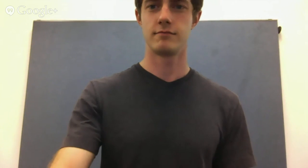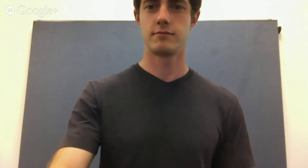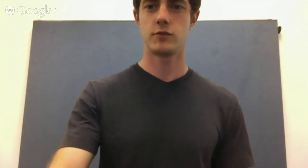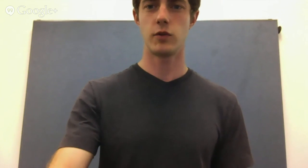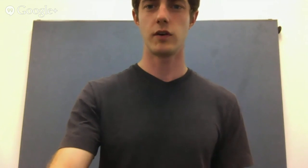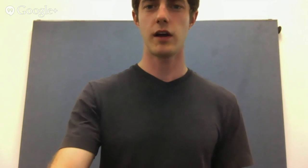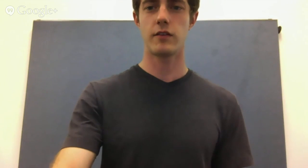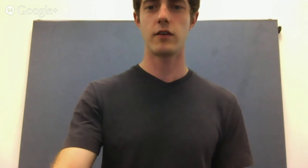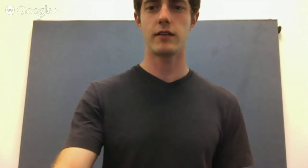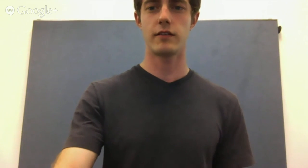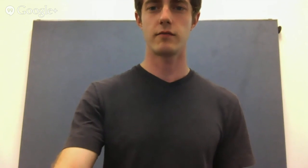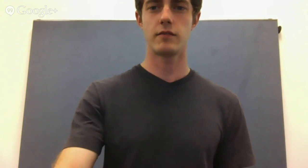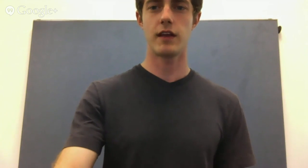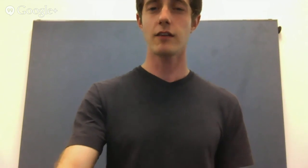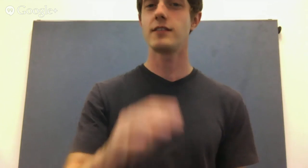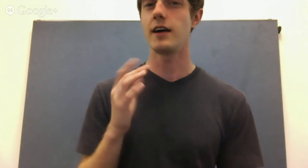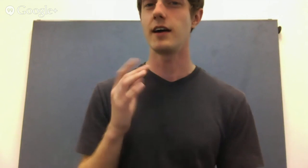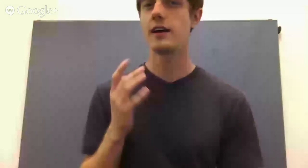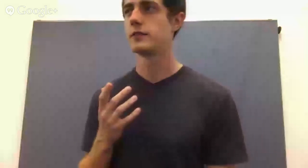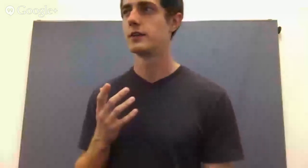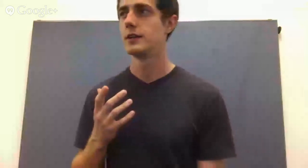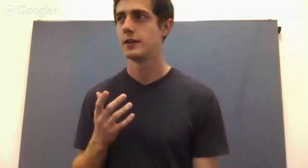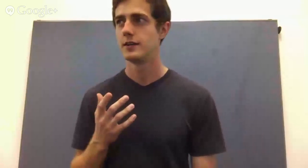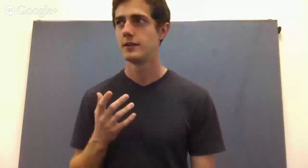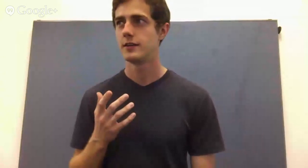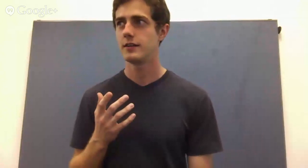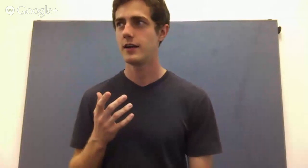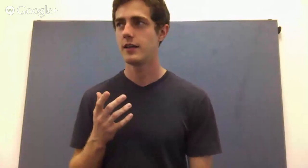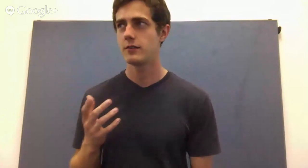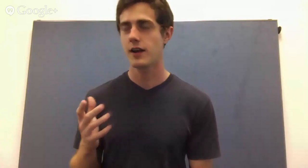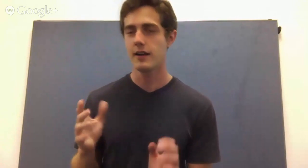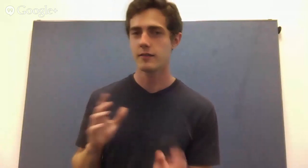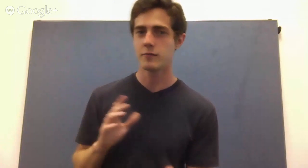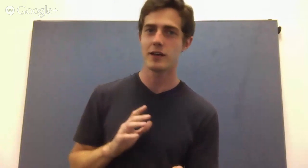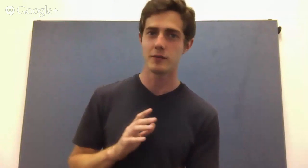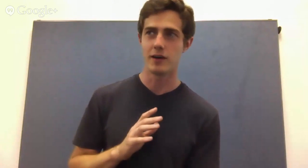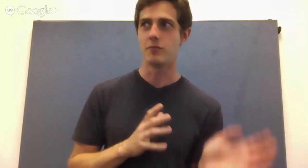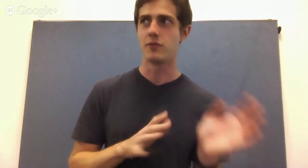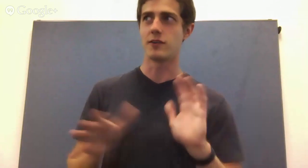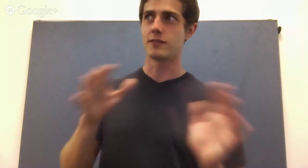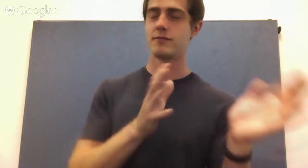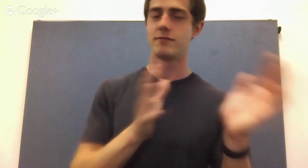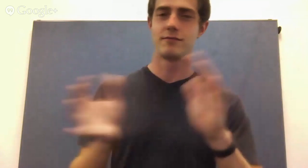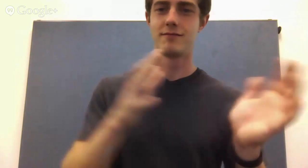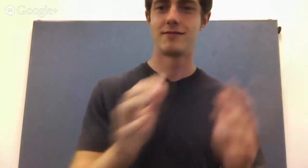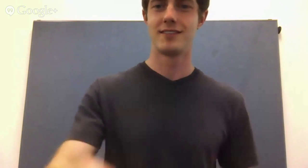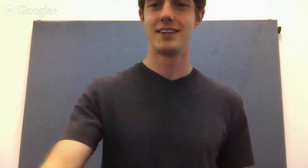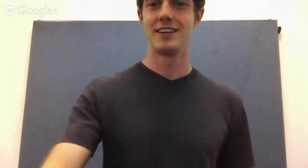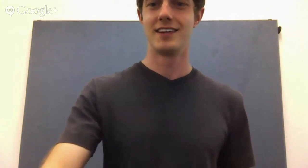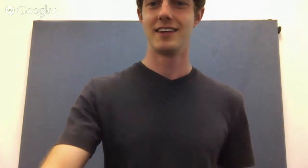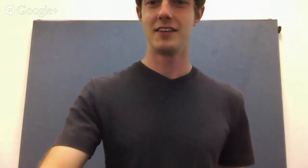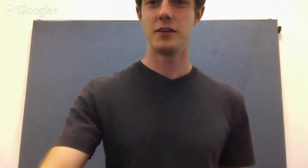so they are signs, and they're kind of pantomime. They're a little bit